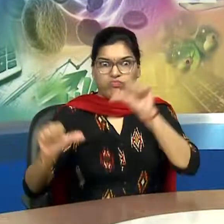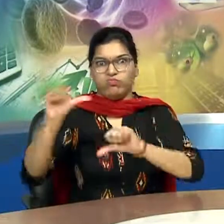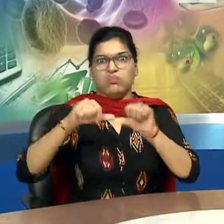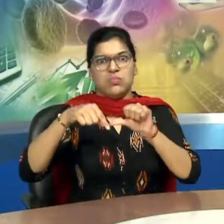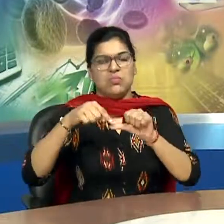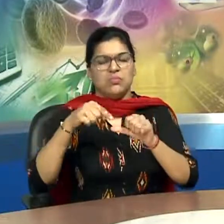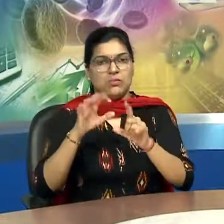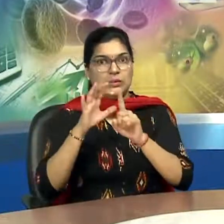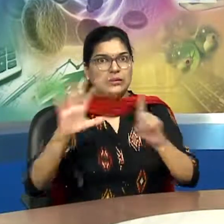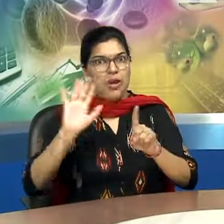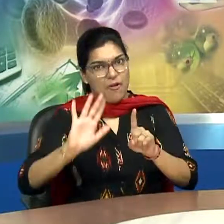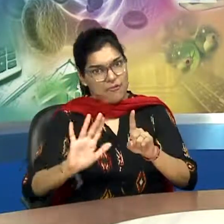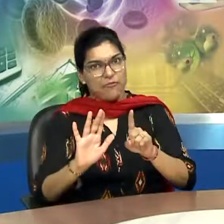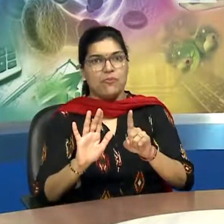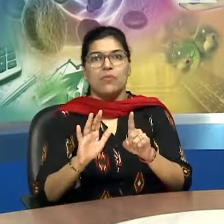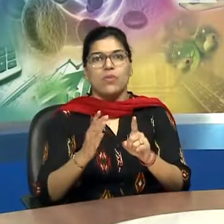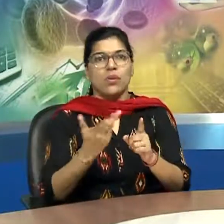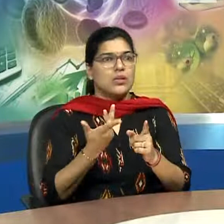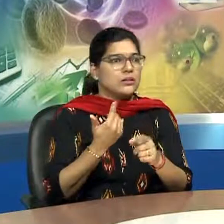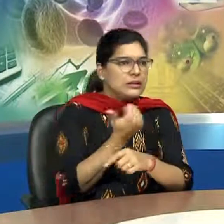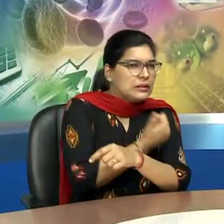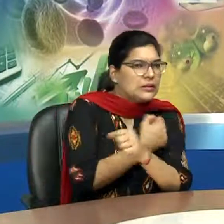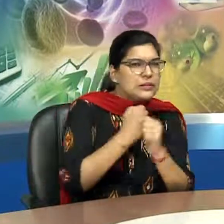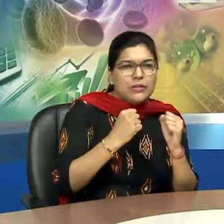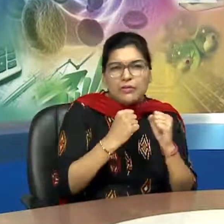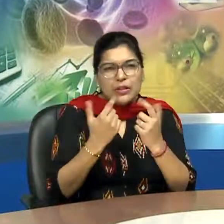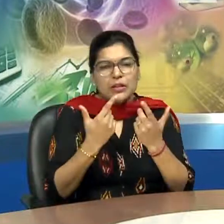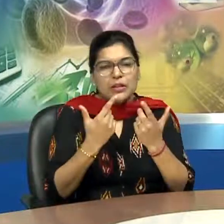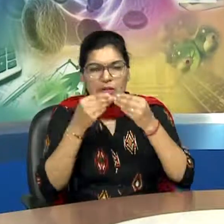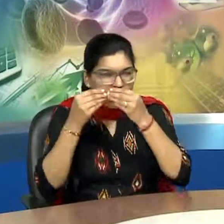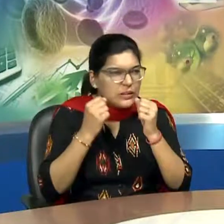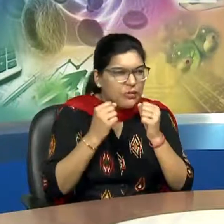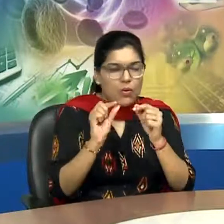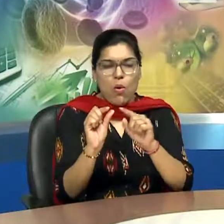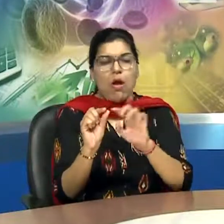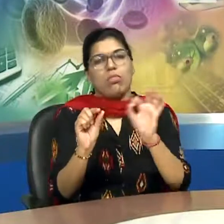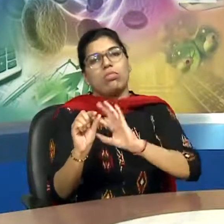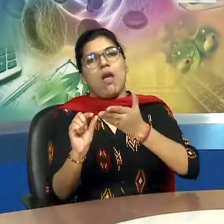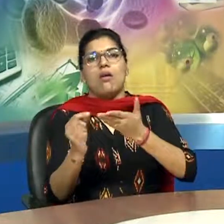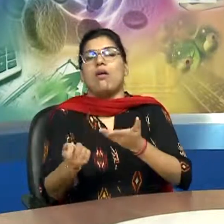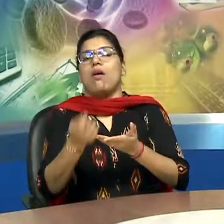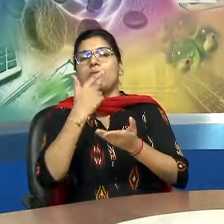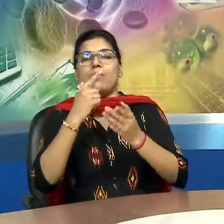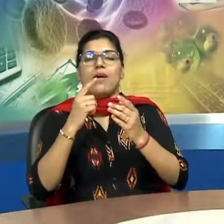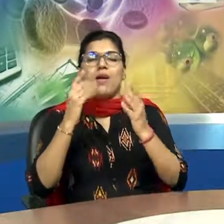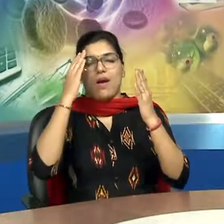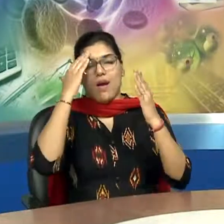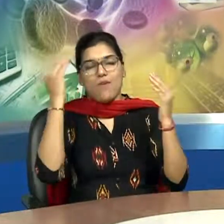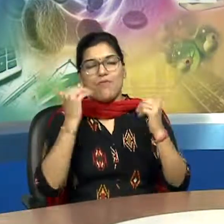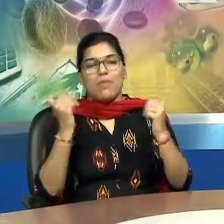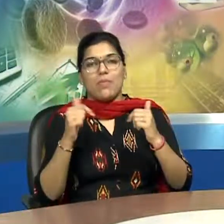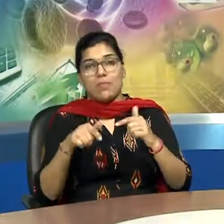against drug abuse and illicit trafficking also.